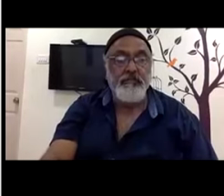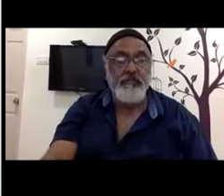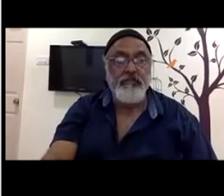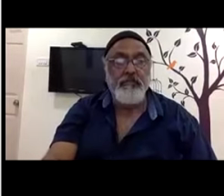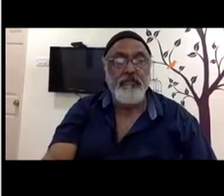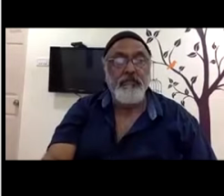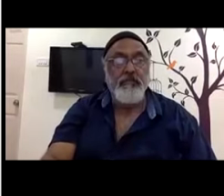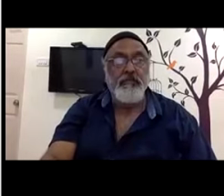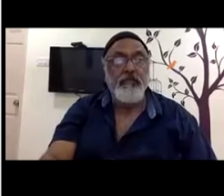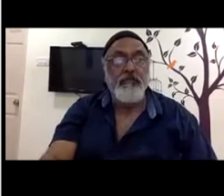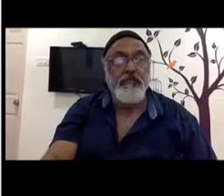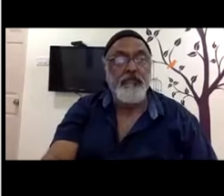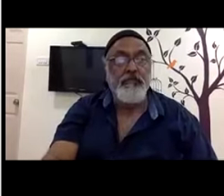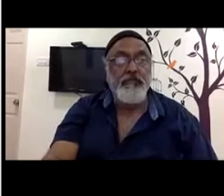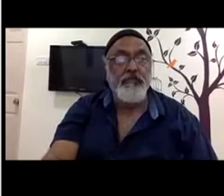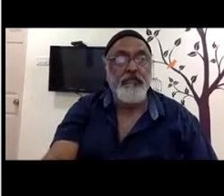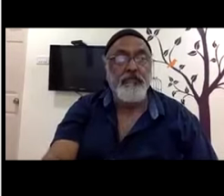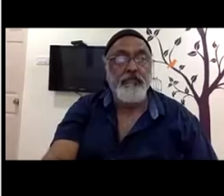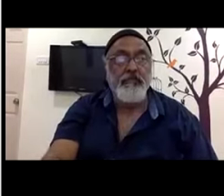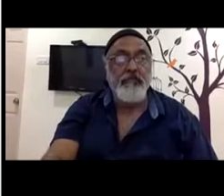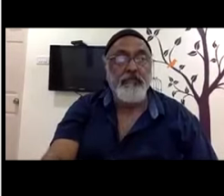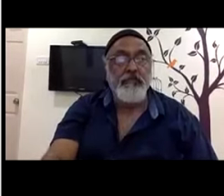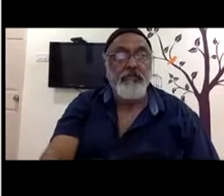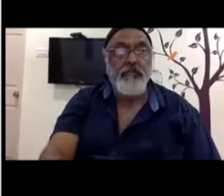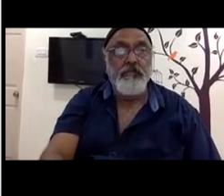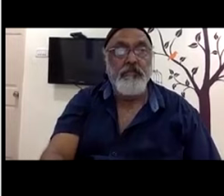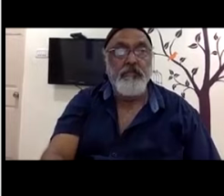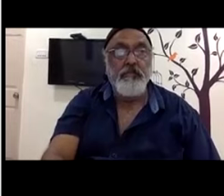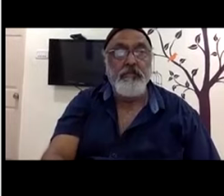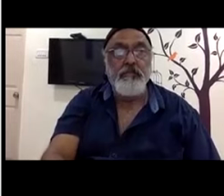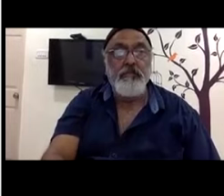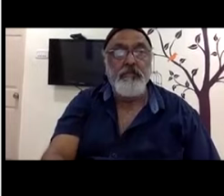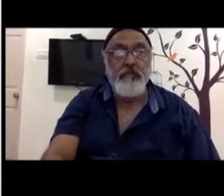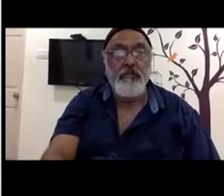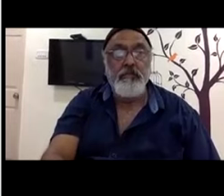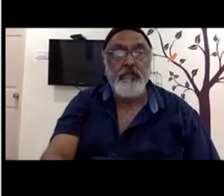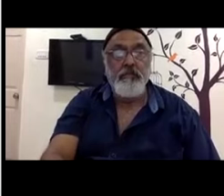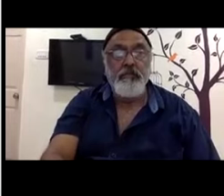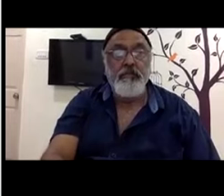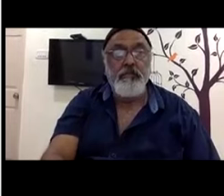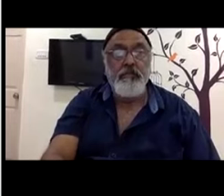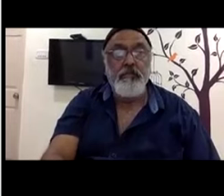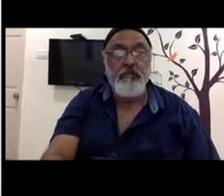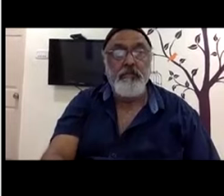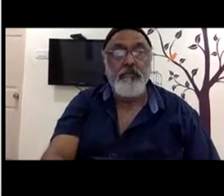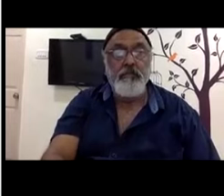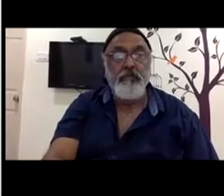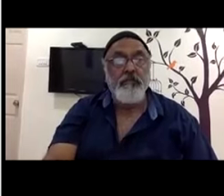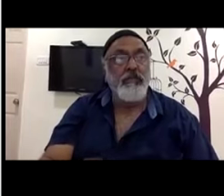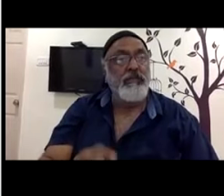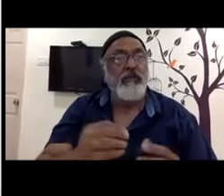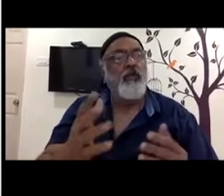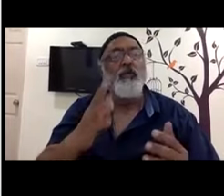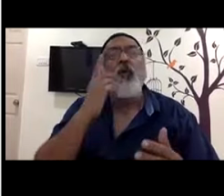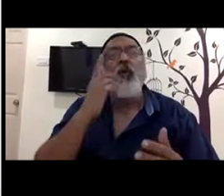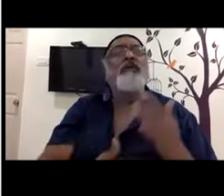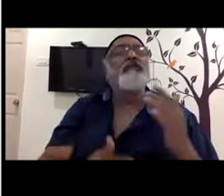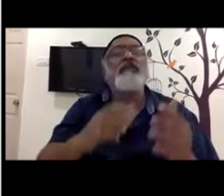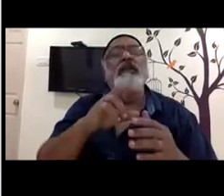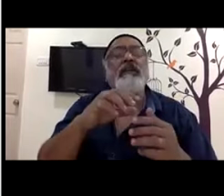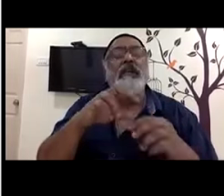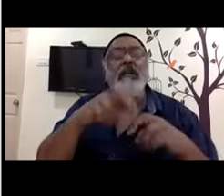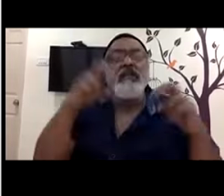before I start, I would just, if any of you would actually like to engage and say, what do you think